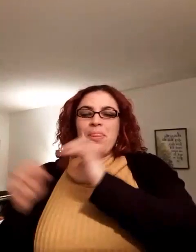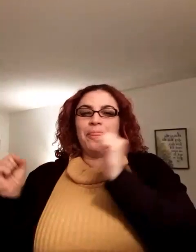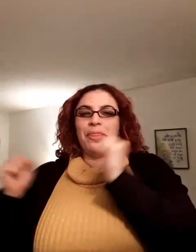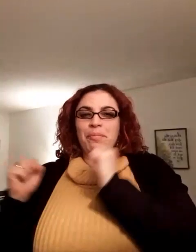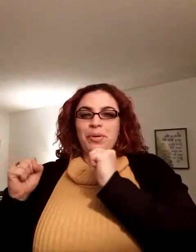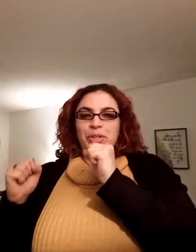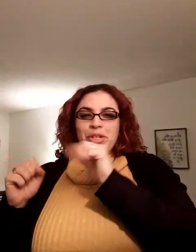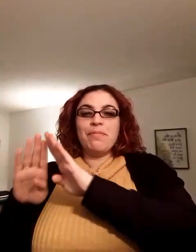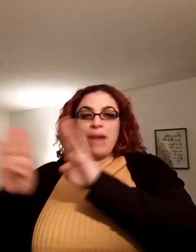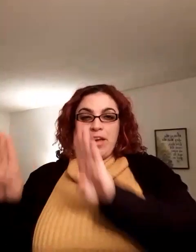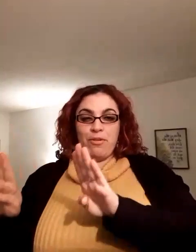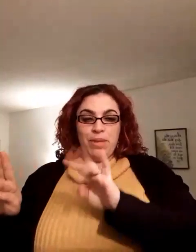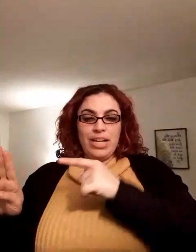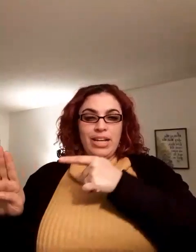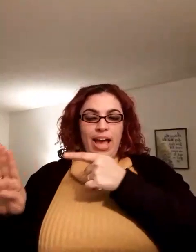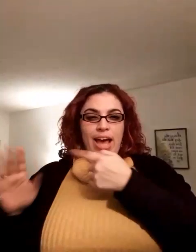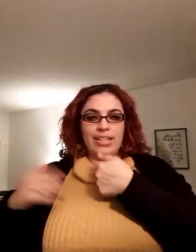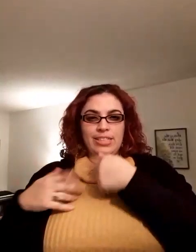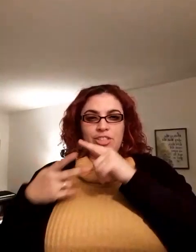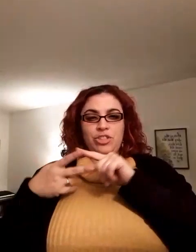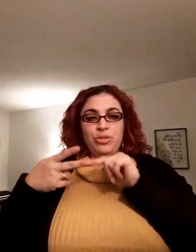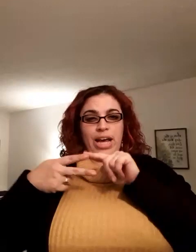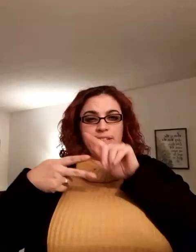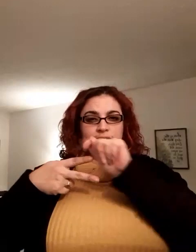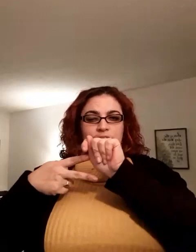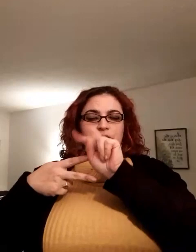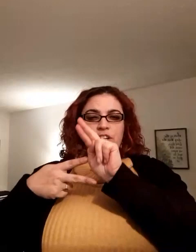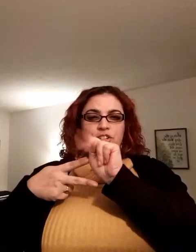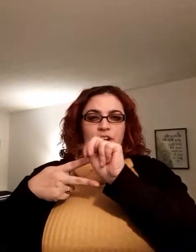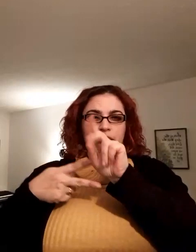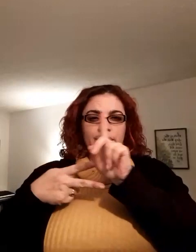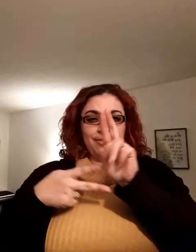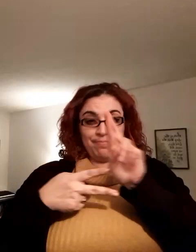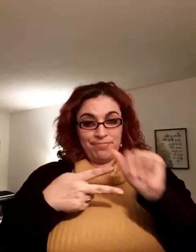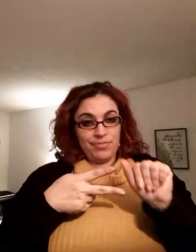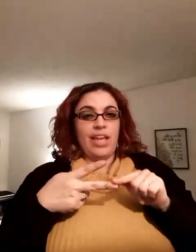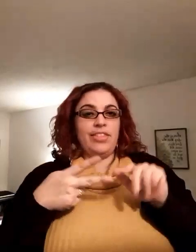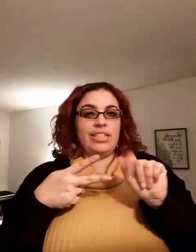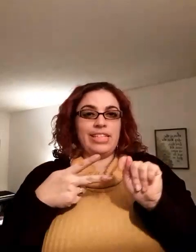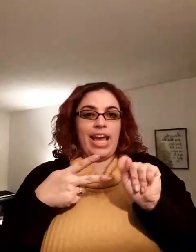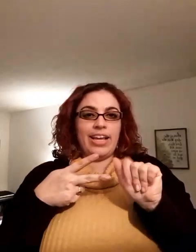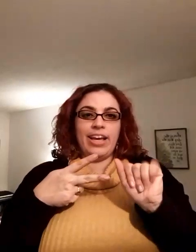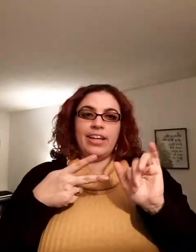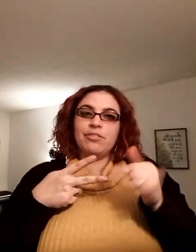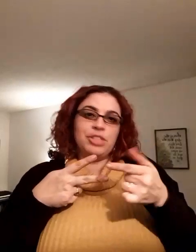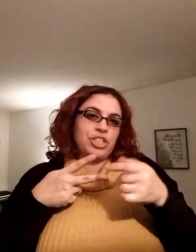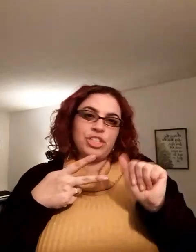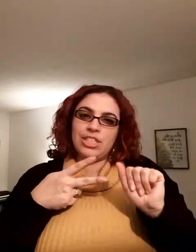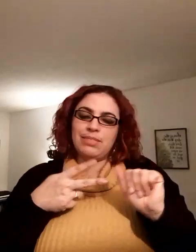the polar biome has 2. It has the tundra and the taiga, which are just spelled.